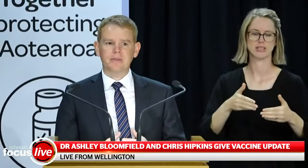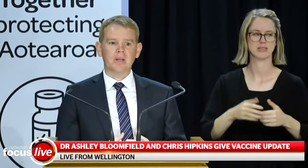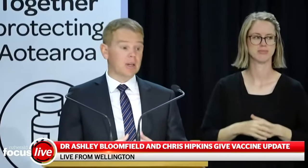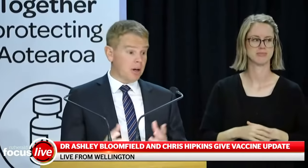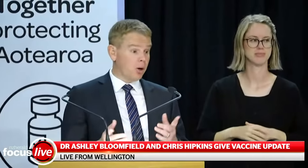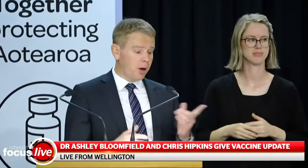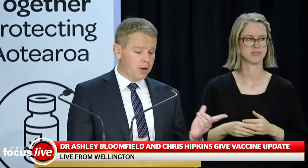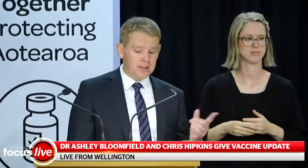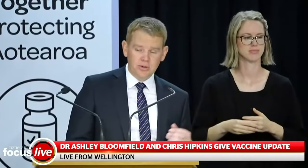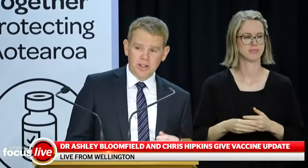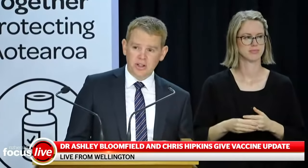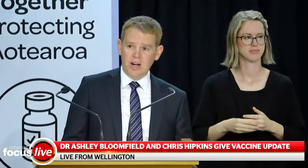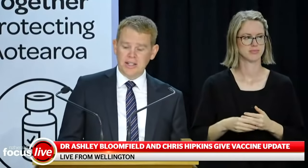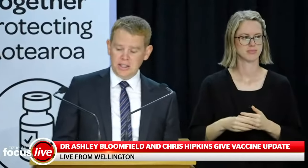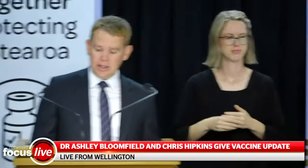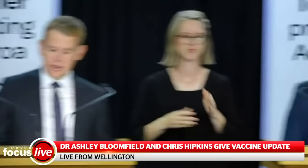I'll